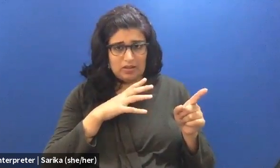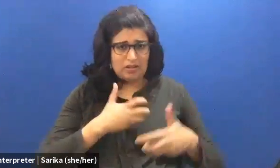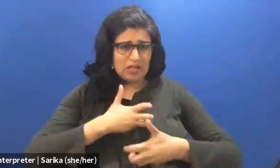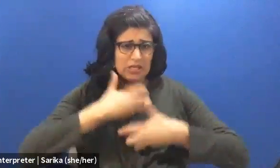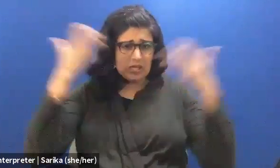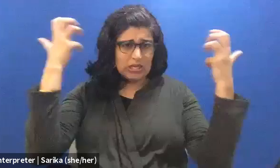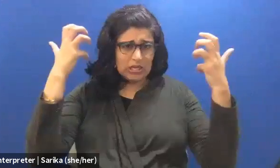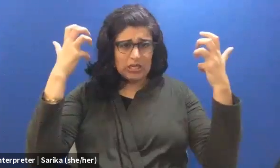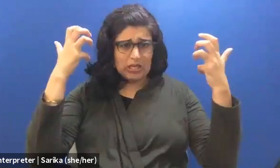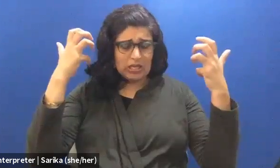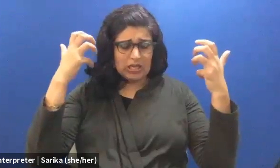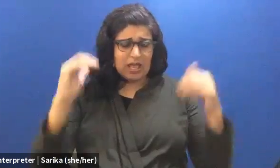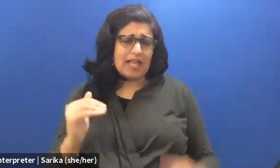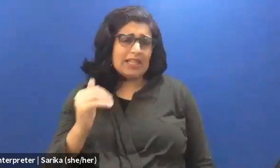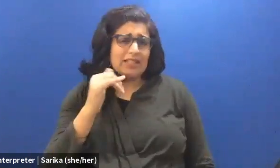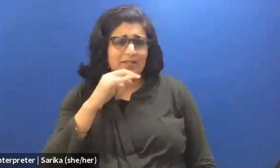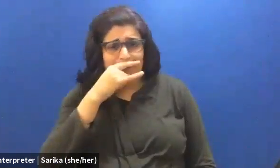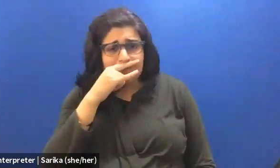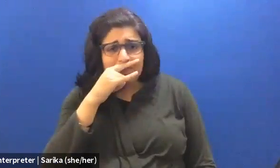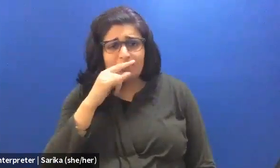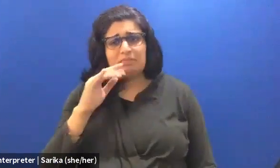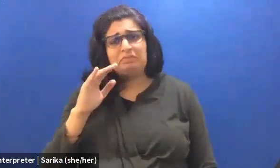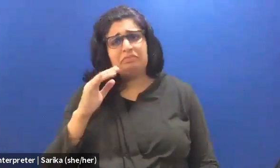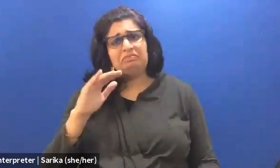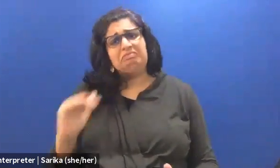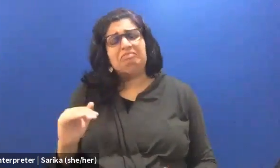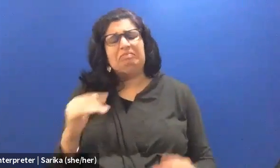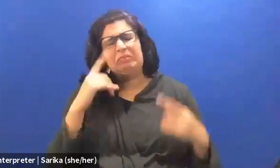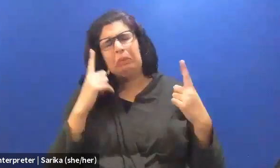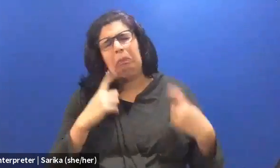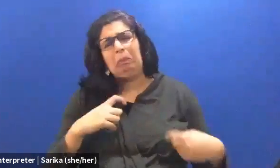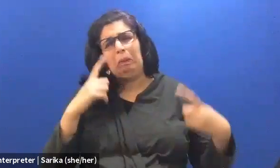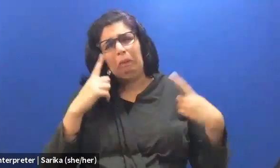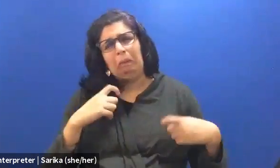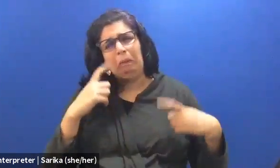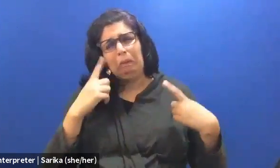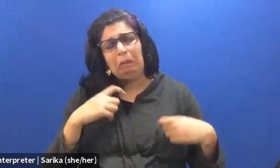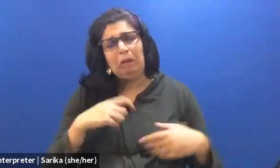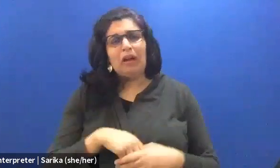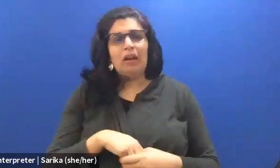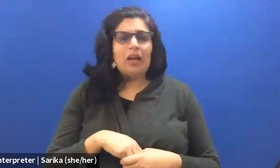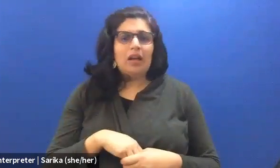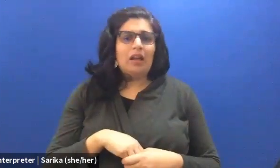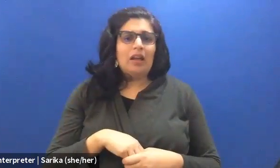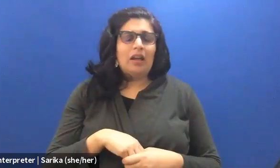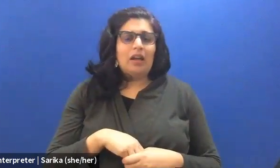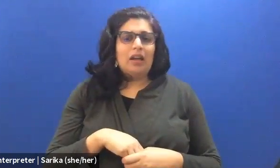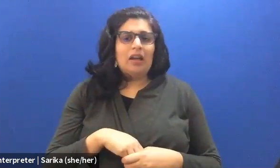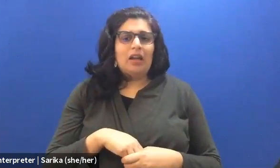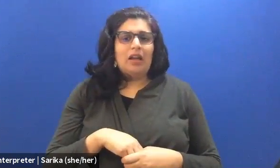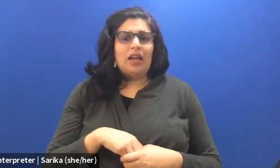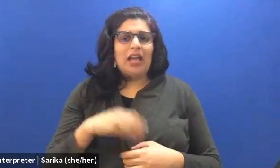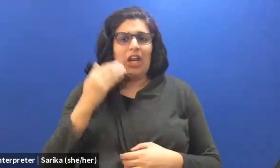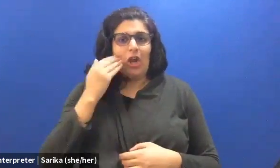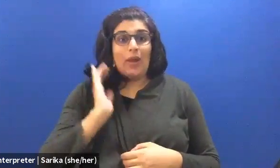yelling at this young child, and this child just like crying, and knowing our